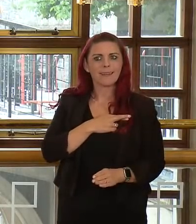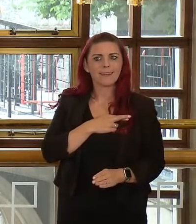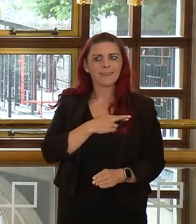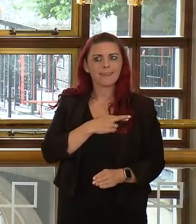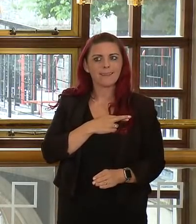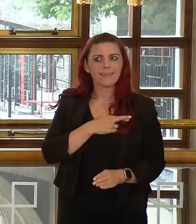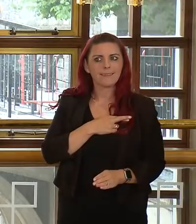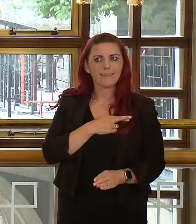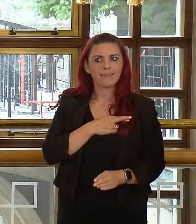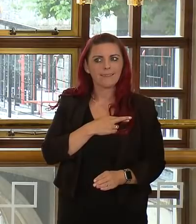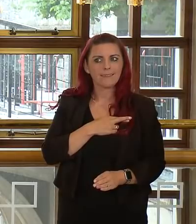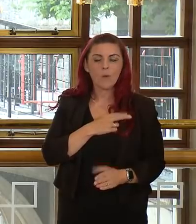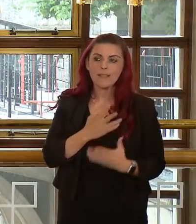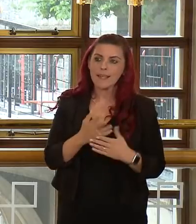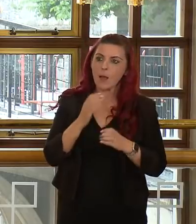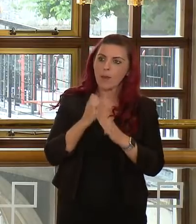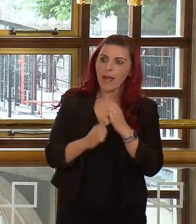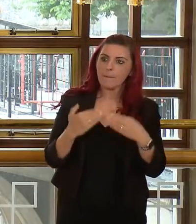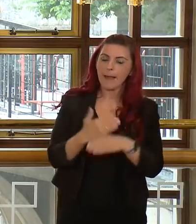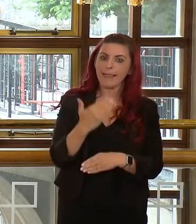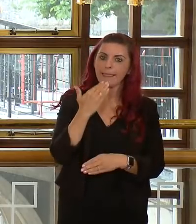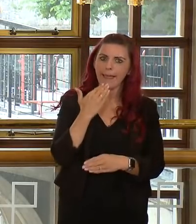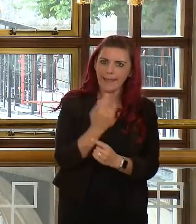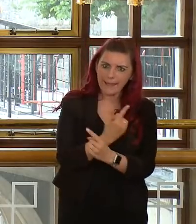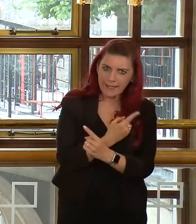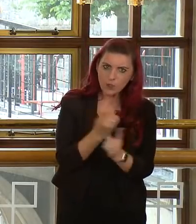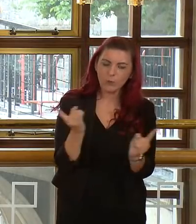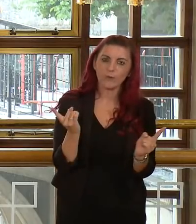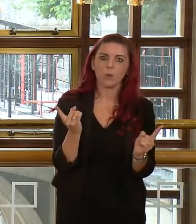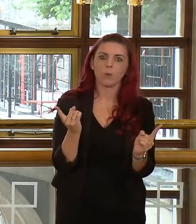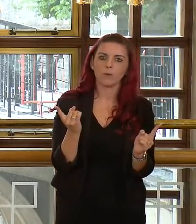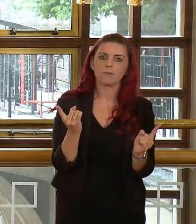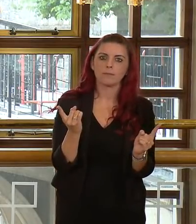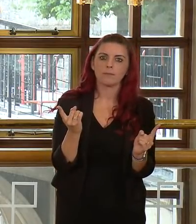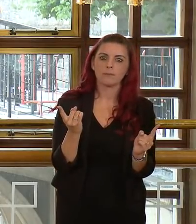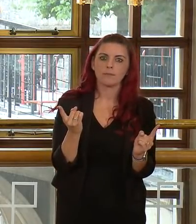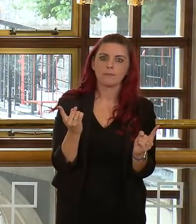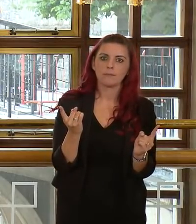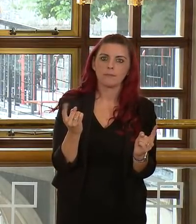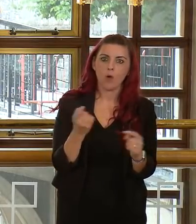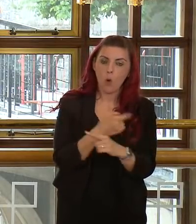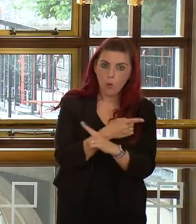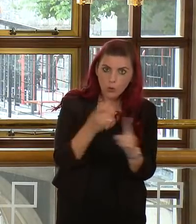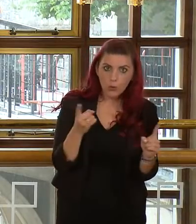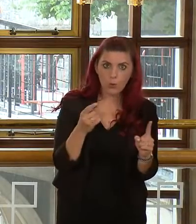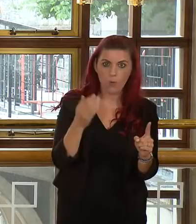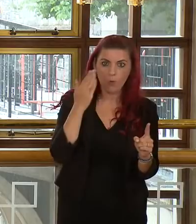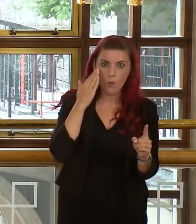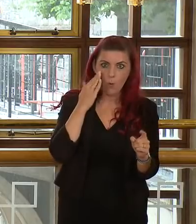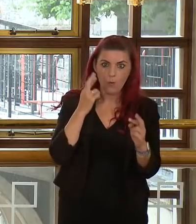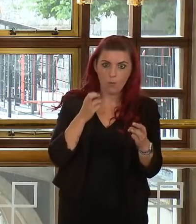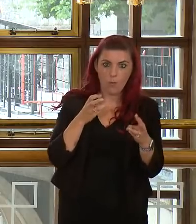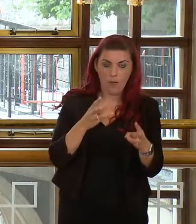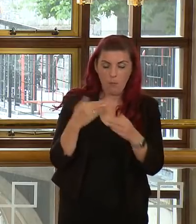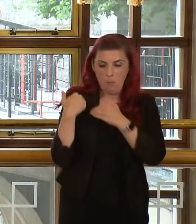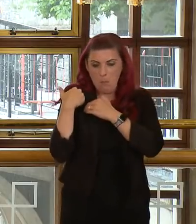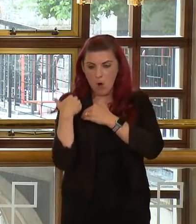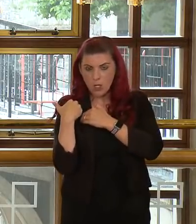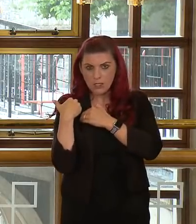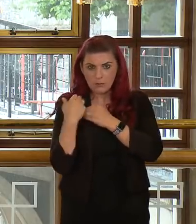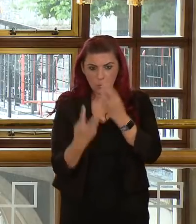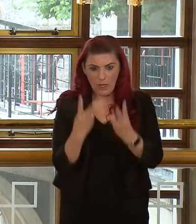So instead, I'll end by thanking each and every one of you. Only you know the true weight of the burden you carried over the past few